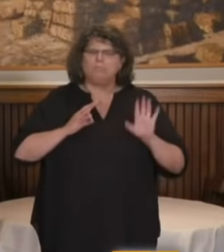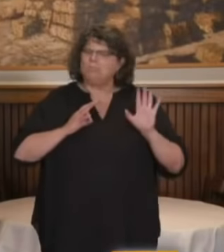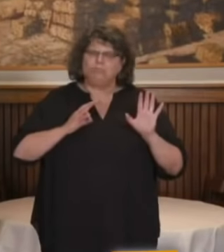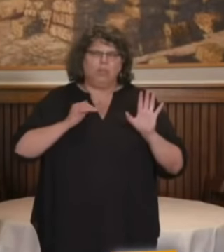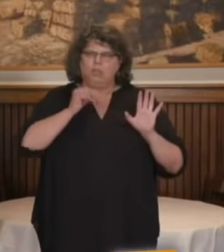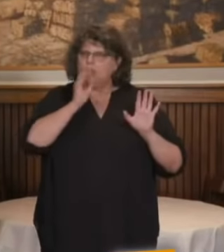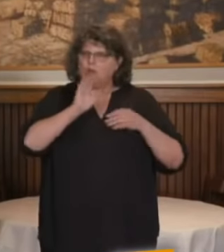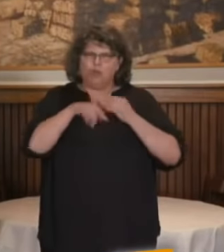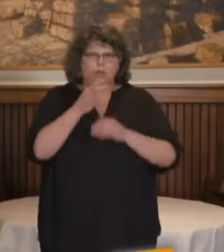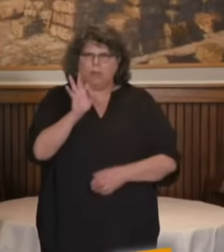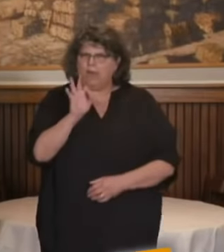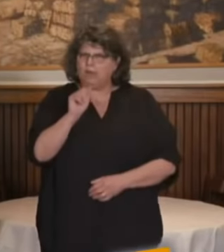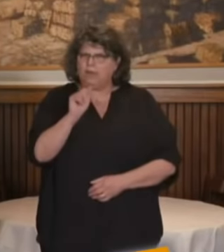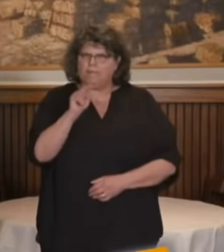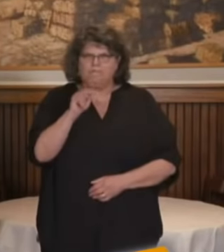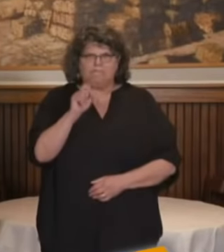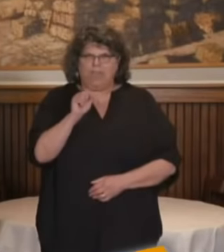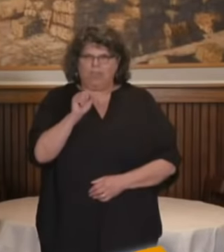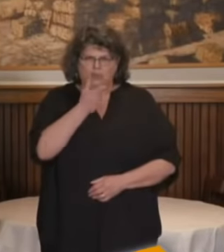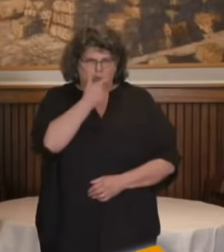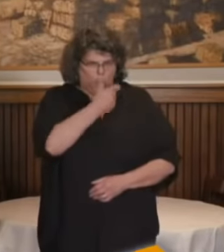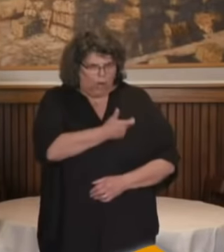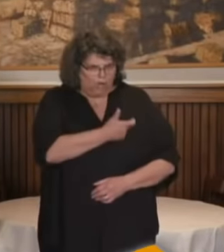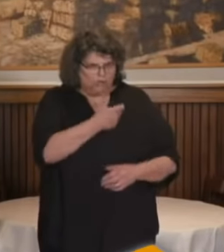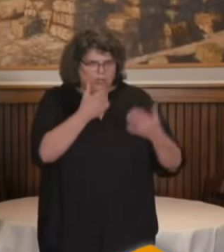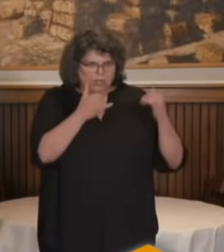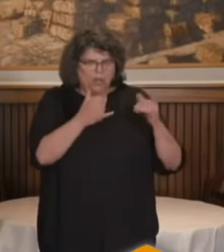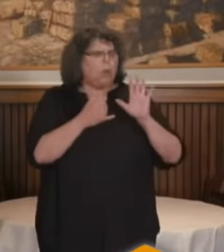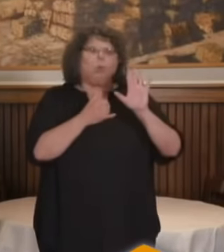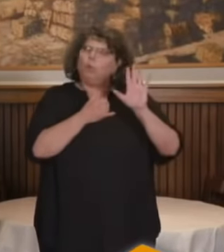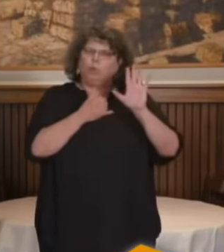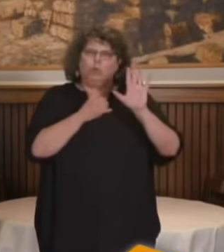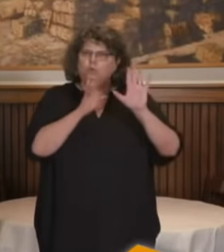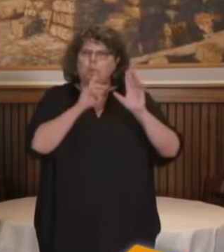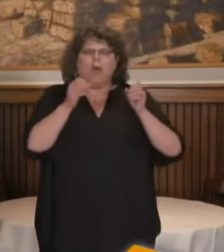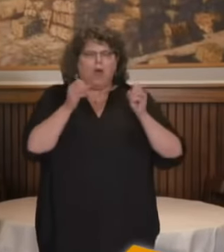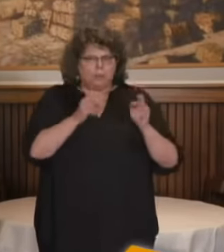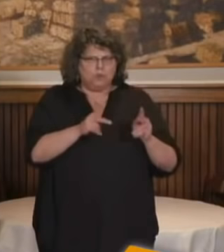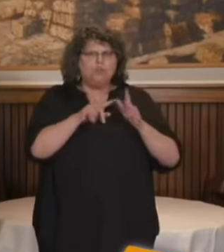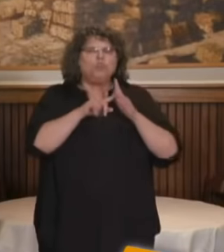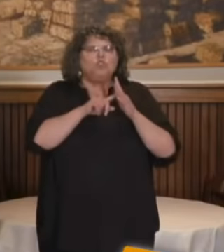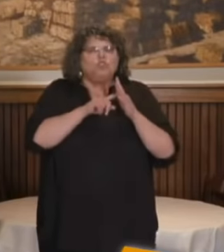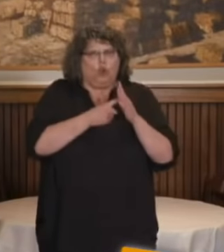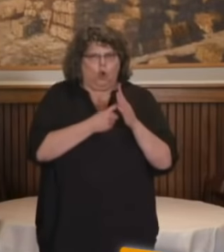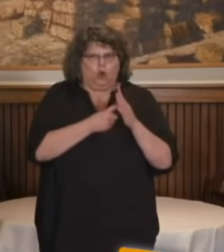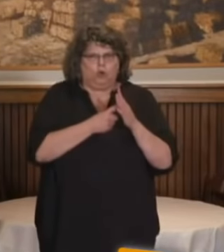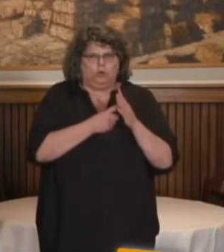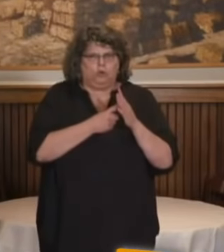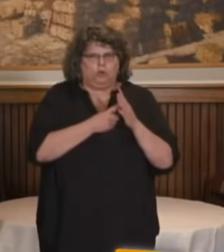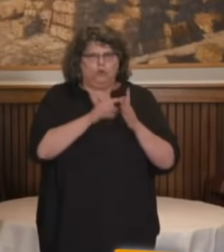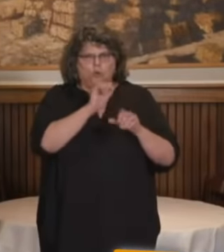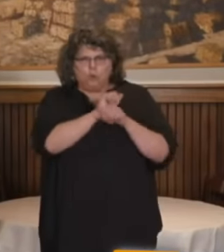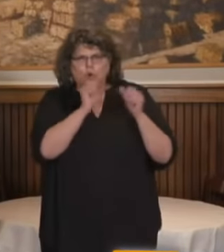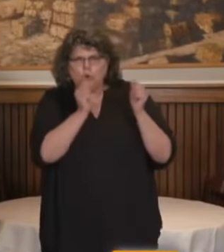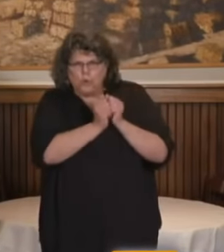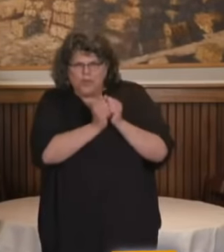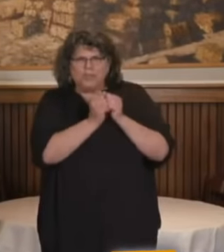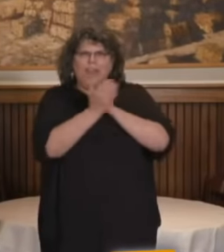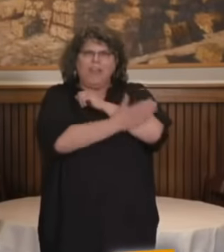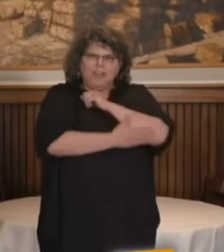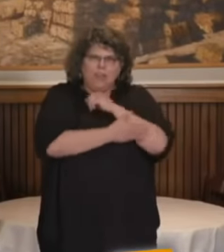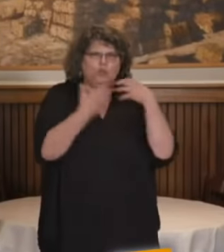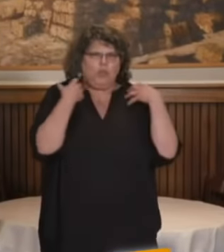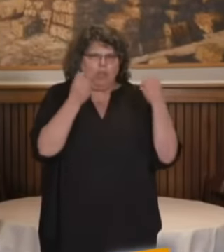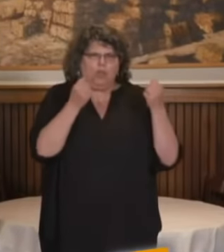about fans in this respect. We're just talking about the opportunity to begin to work with county